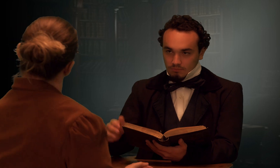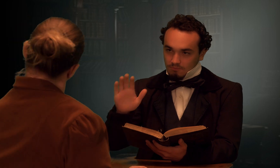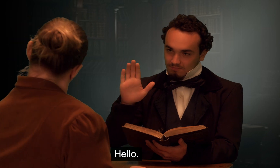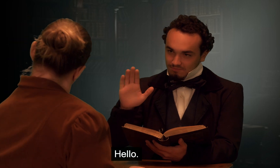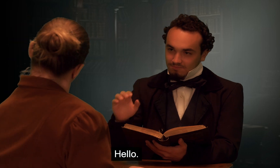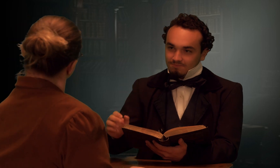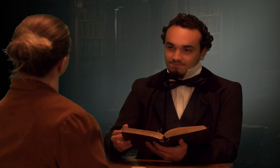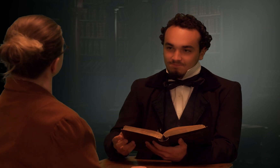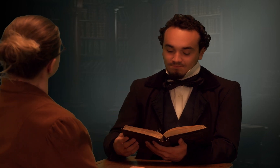Hello.